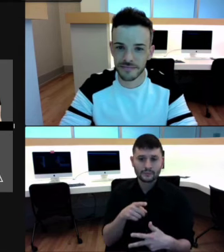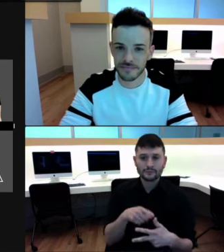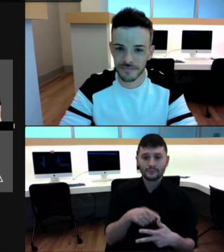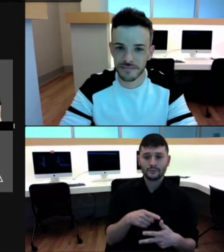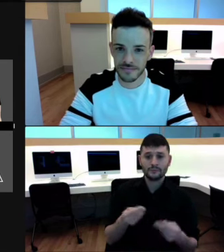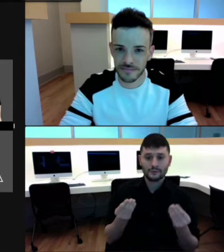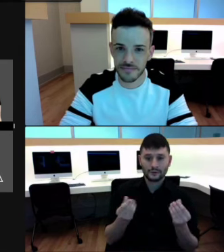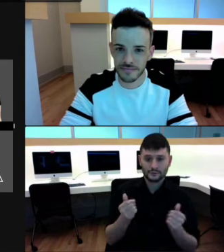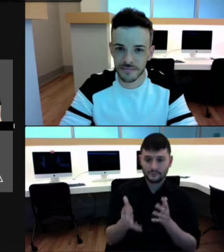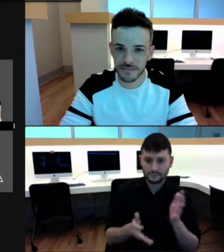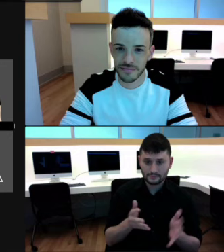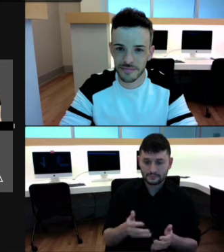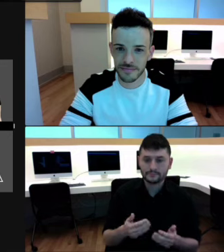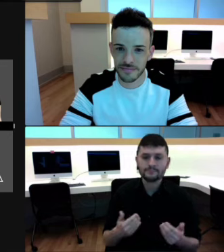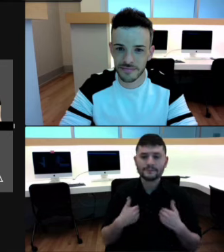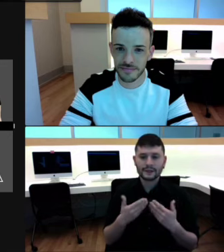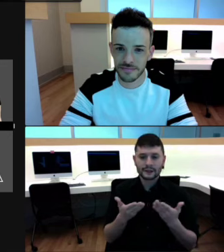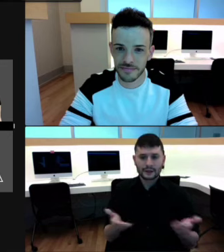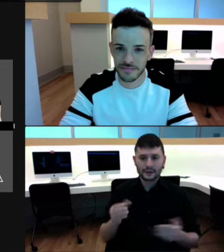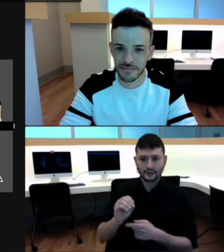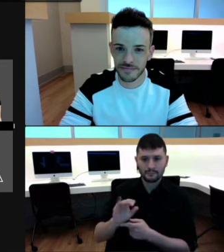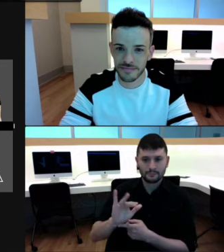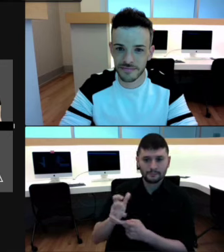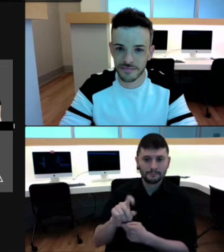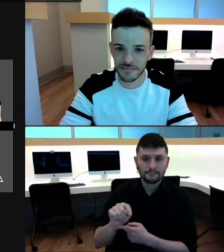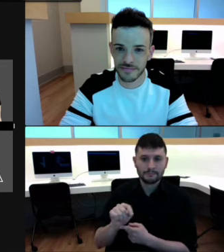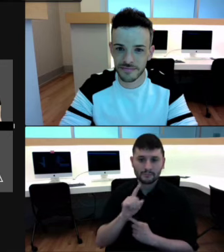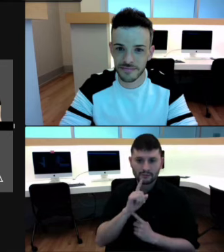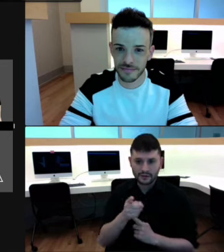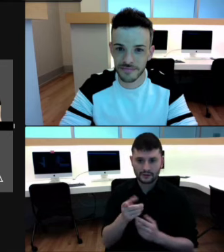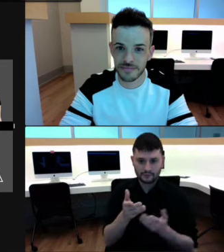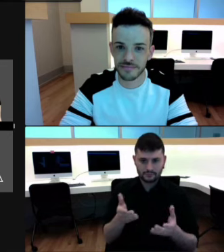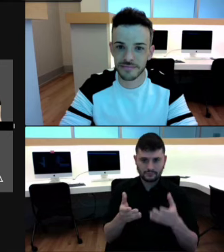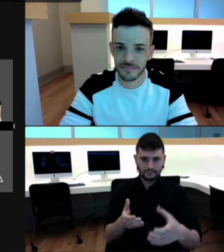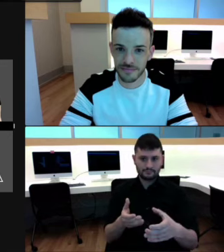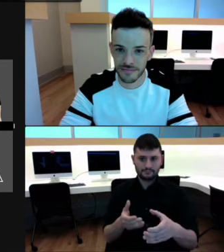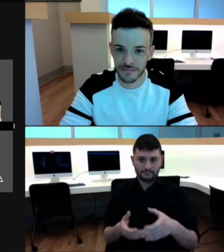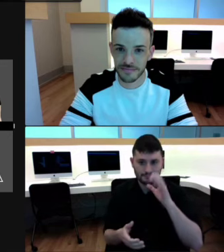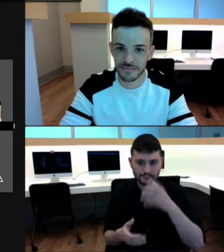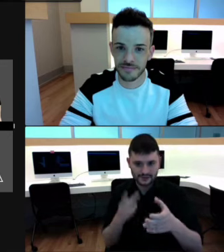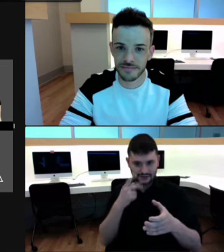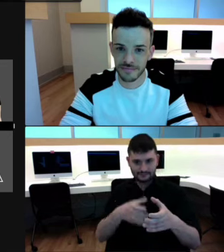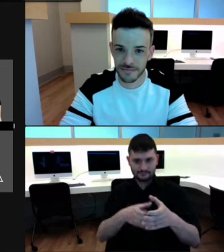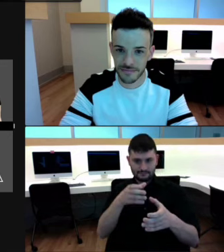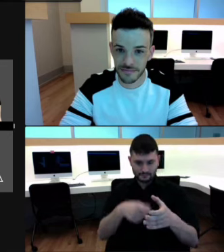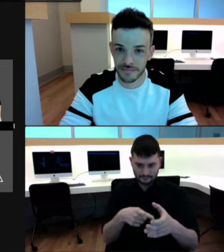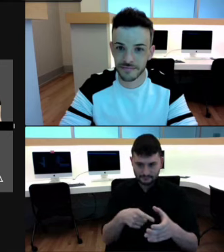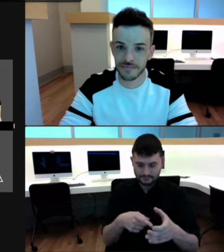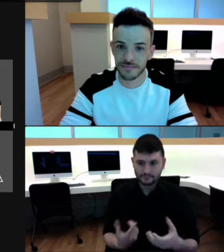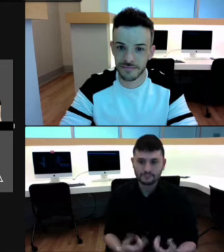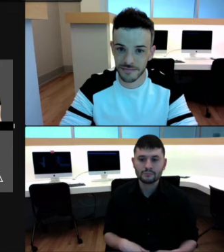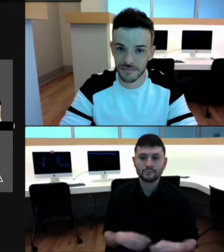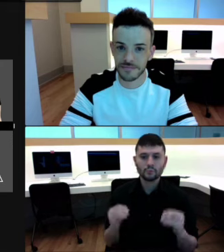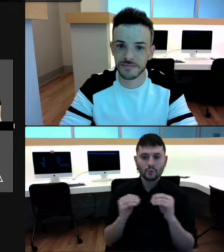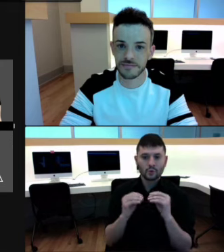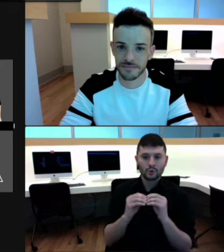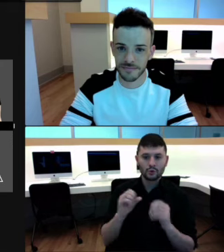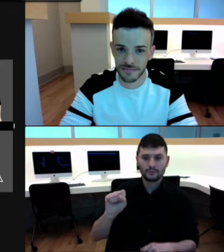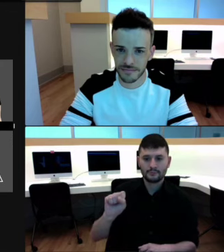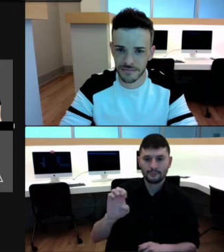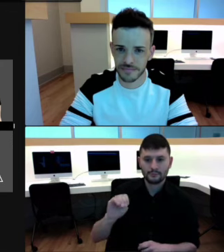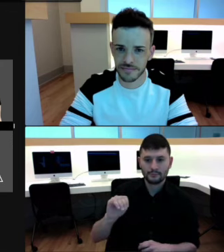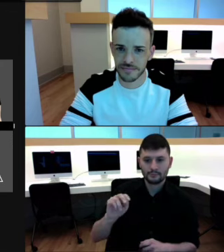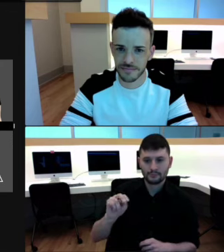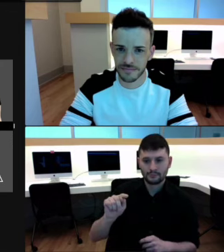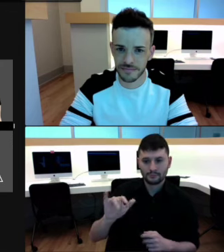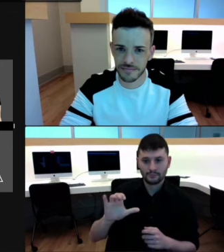those are. Tangible gestures are things or objects that are quote unquote verbable with a more semantic relationship in ASL